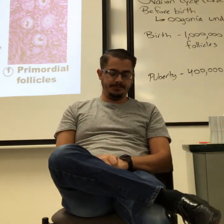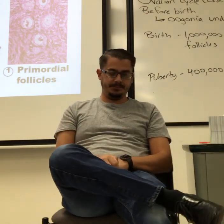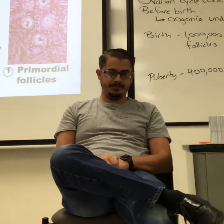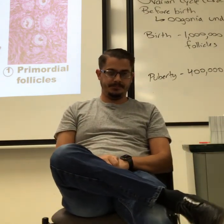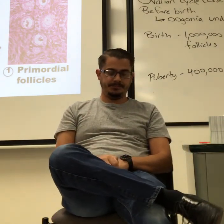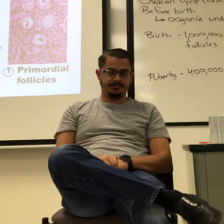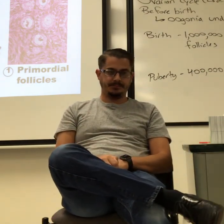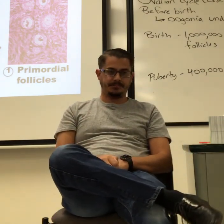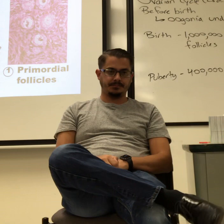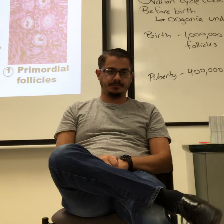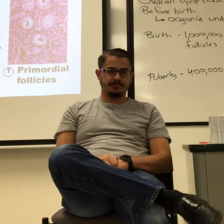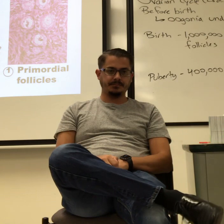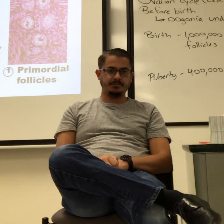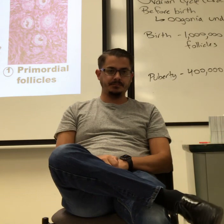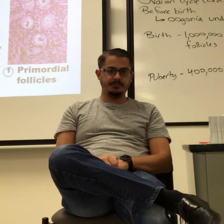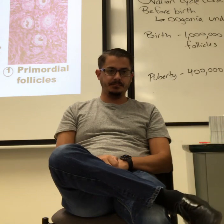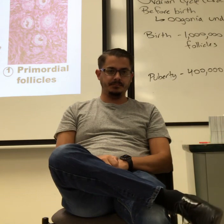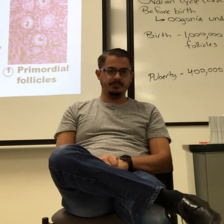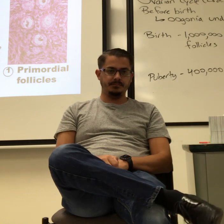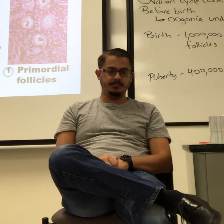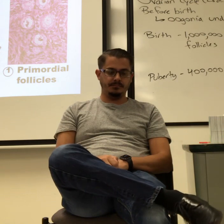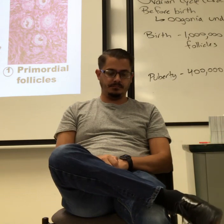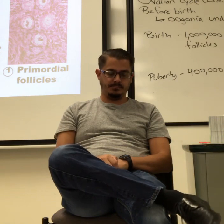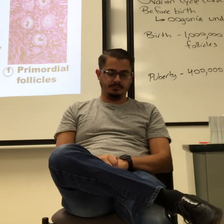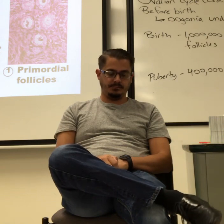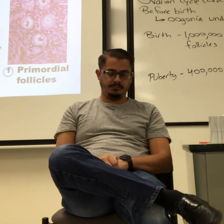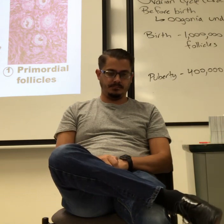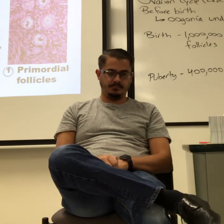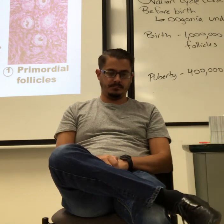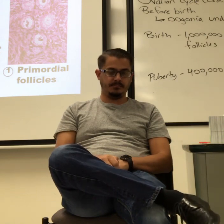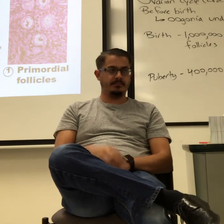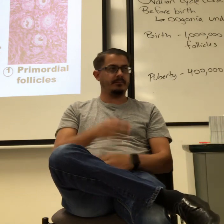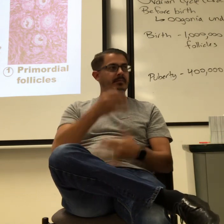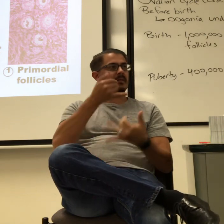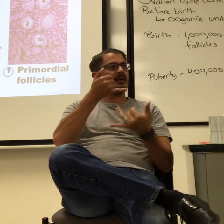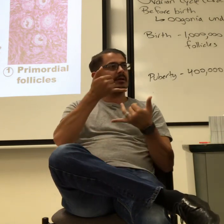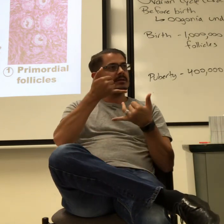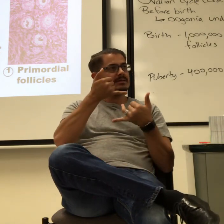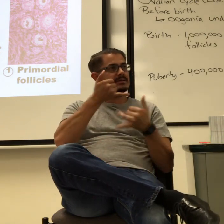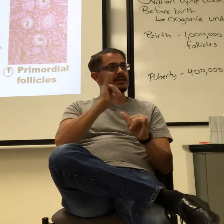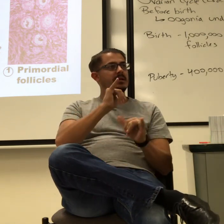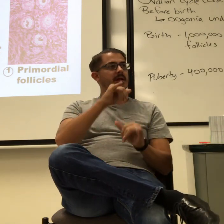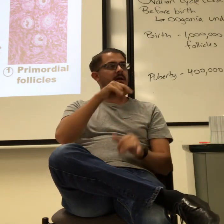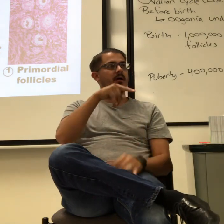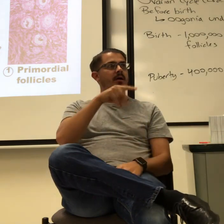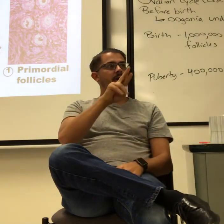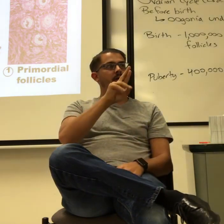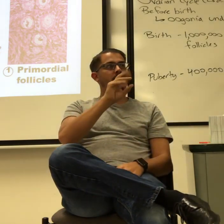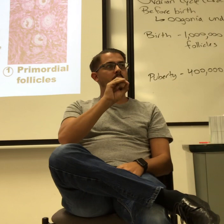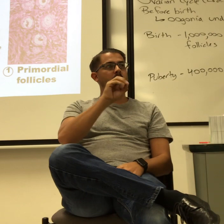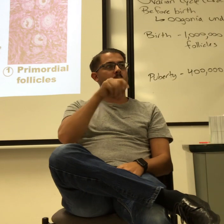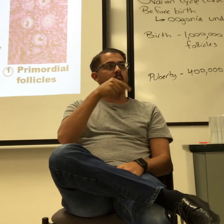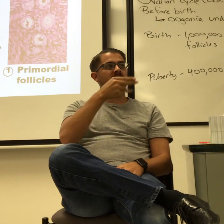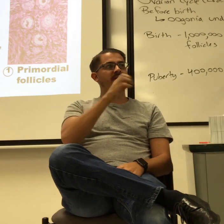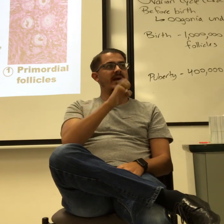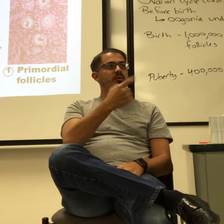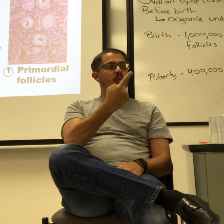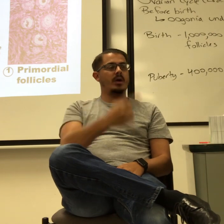Again, still stuck in prophase 1.